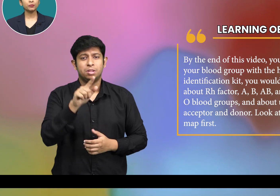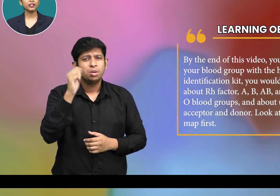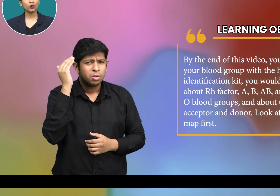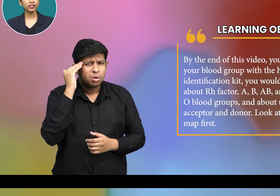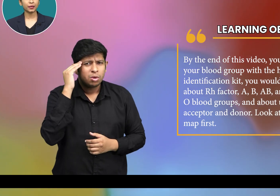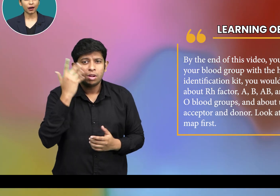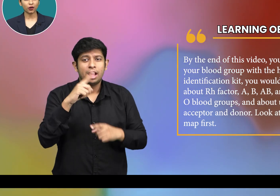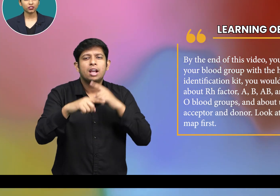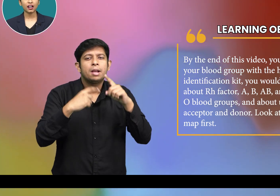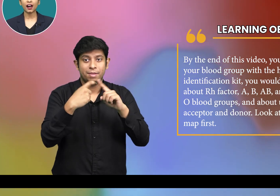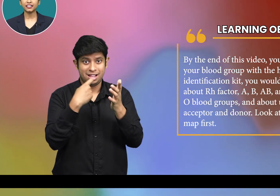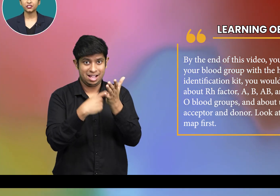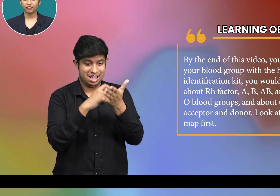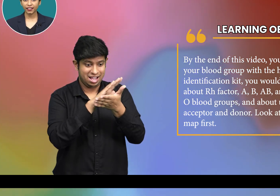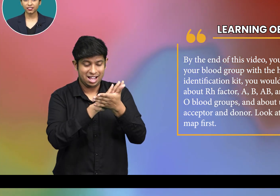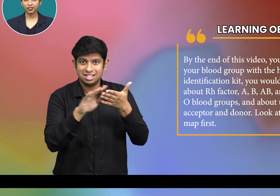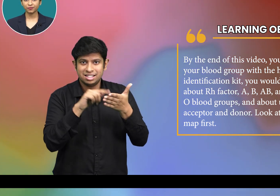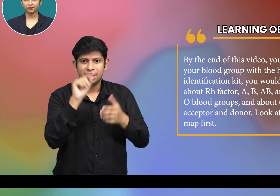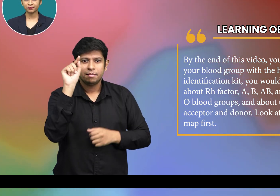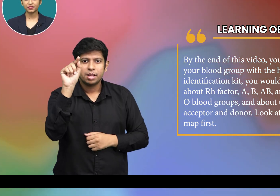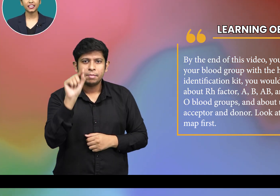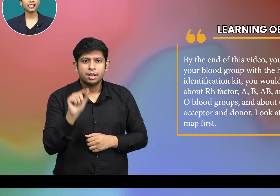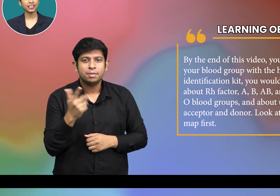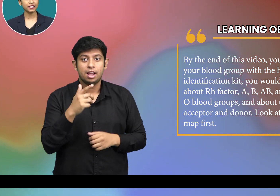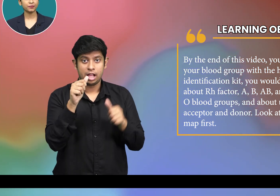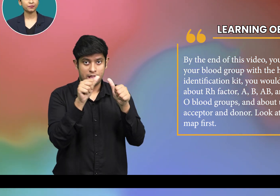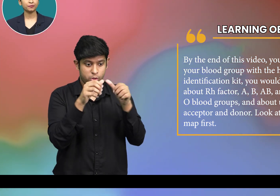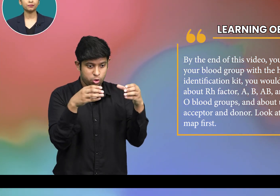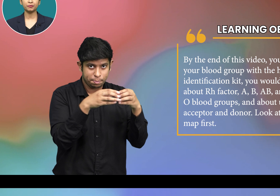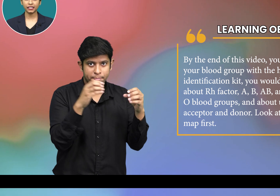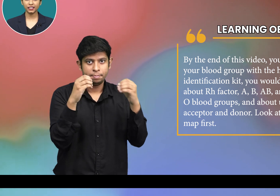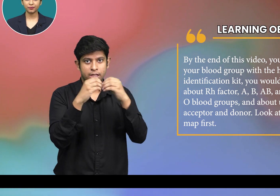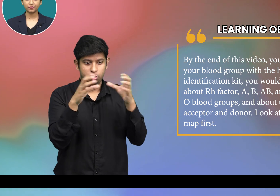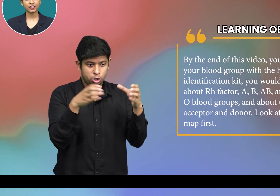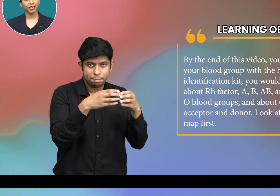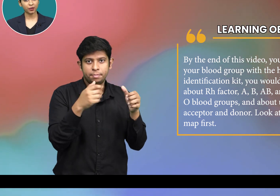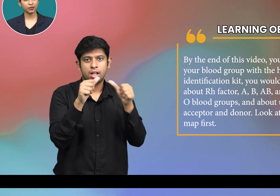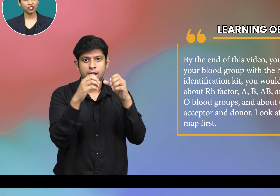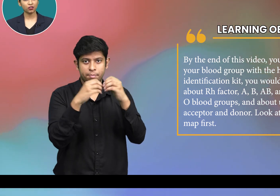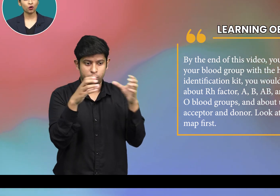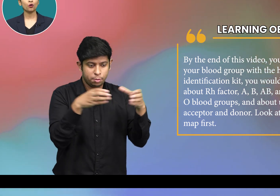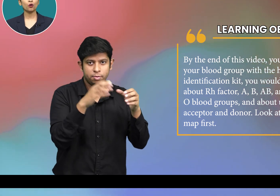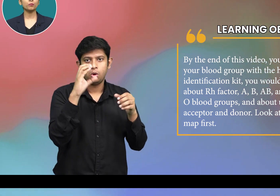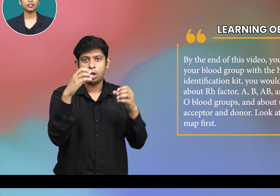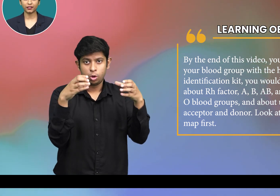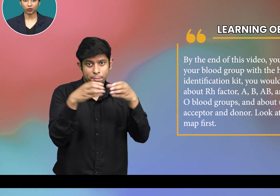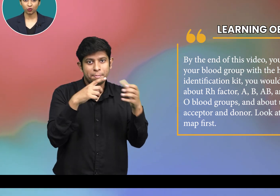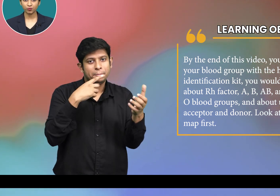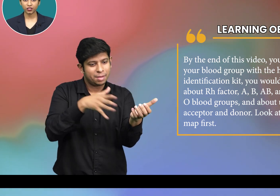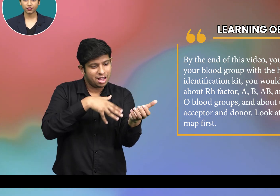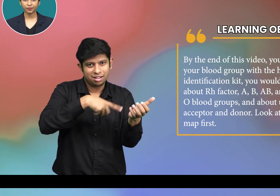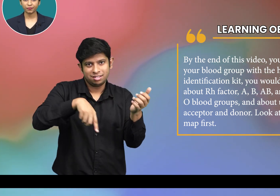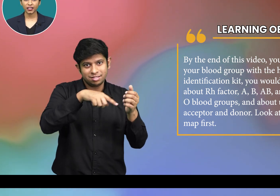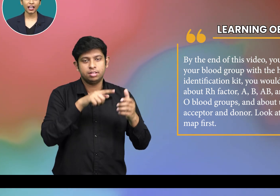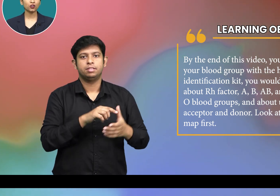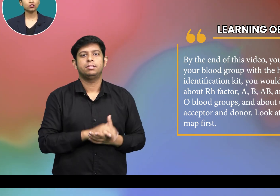You would be knowing about RH factor, A, B, AB, O blood